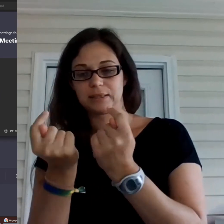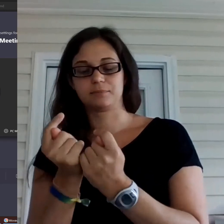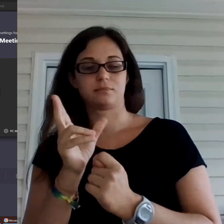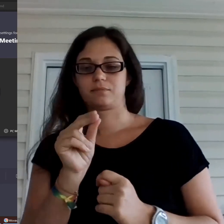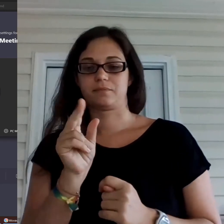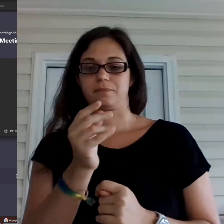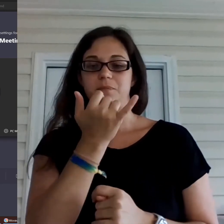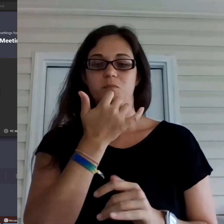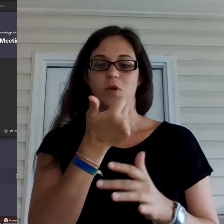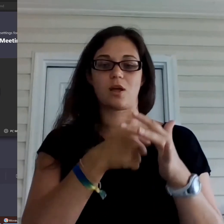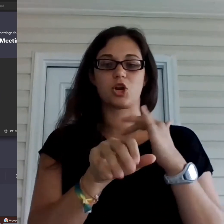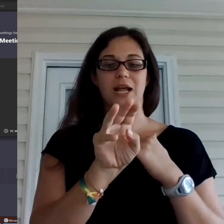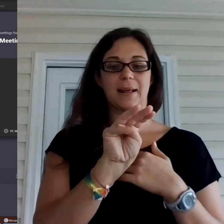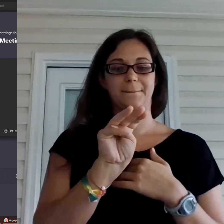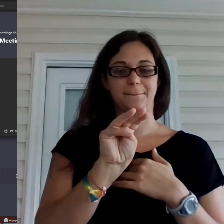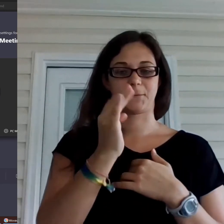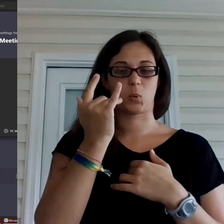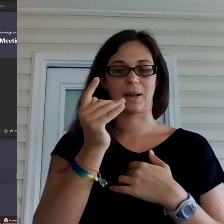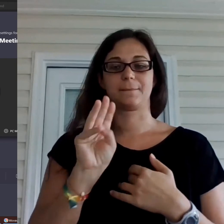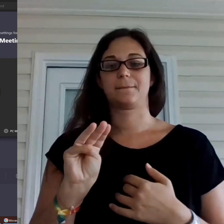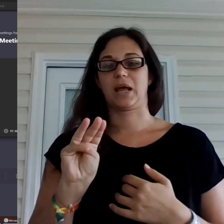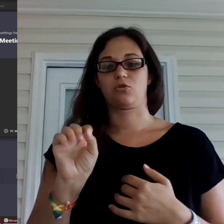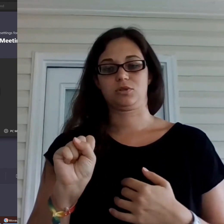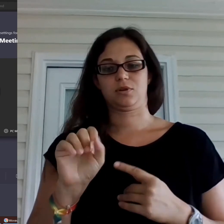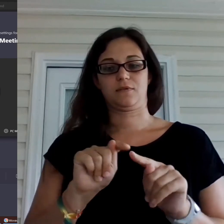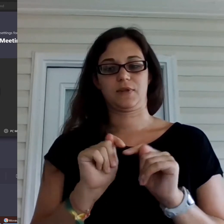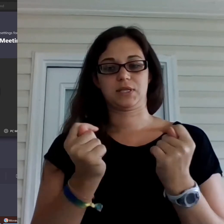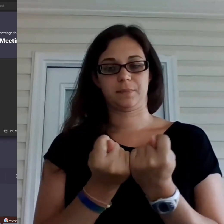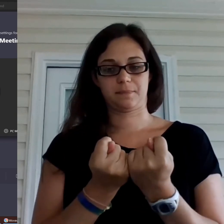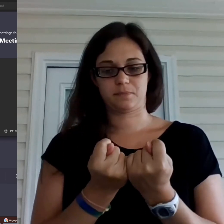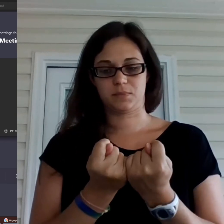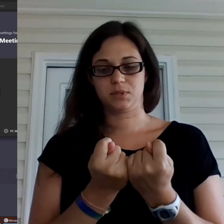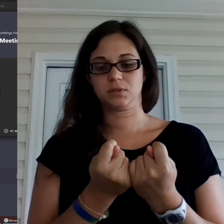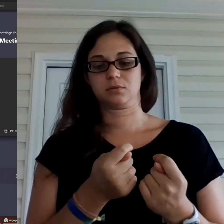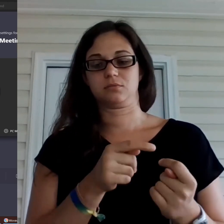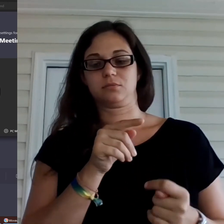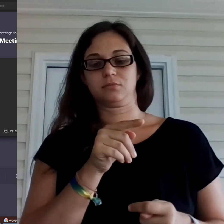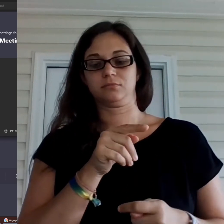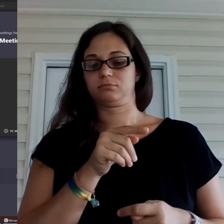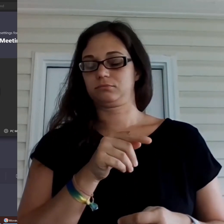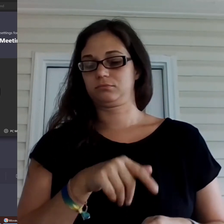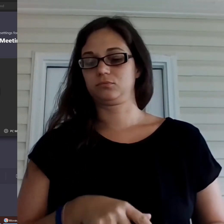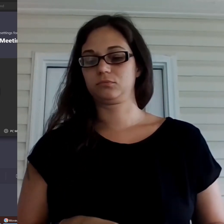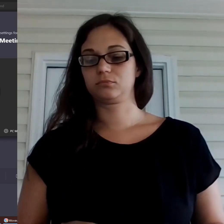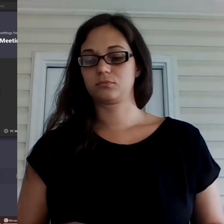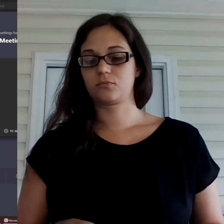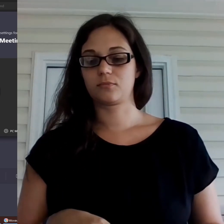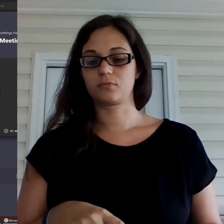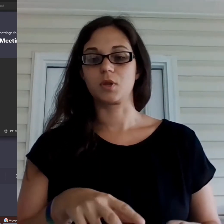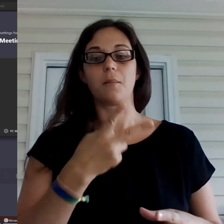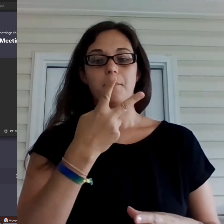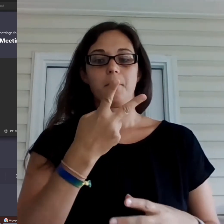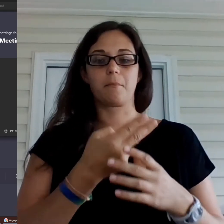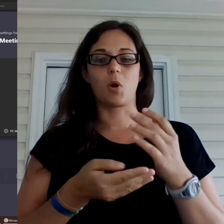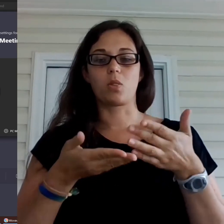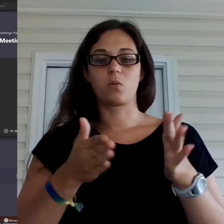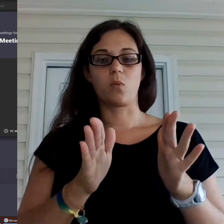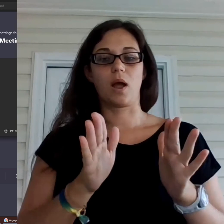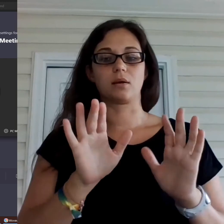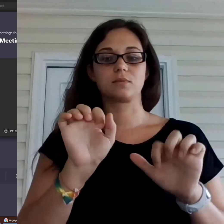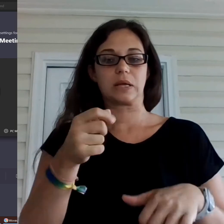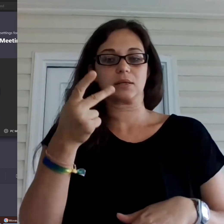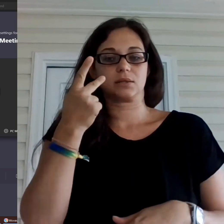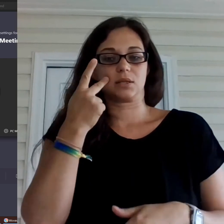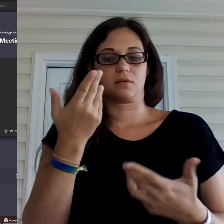M for Microsoft Teams, right here. So both of these ways show that I have